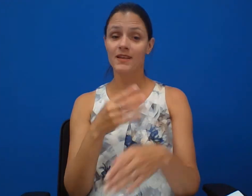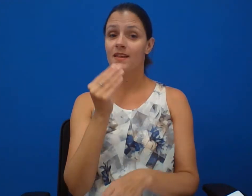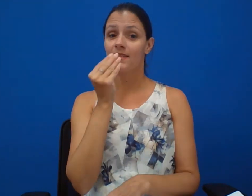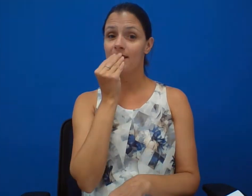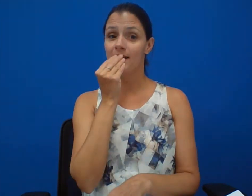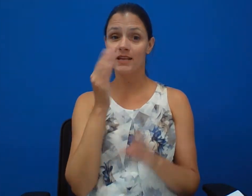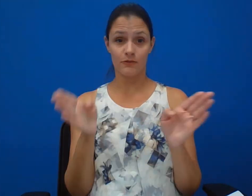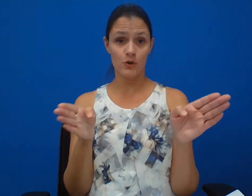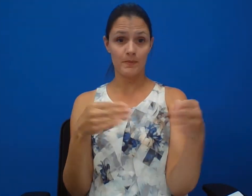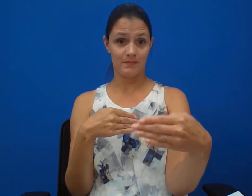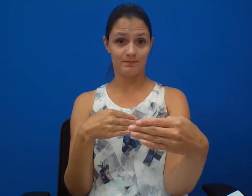the eating room.